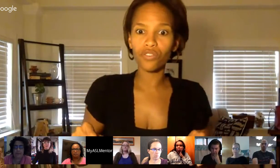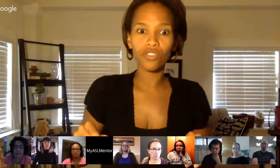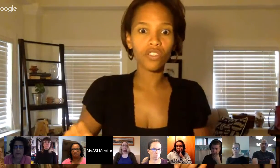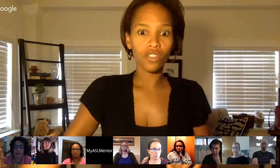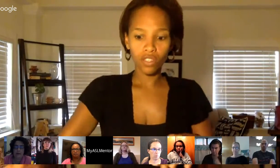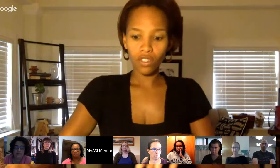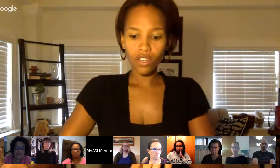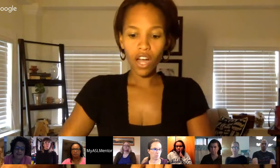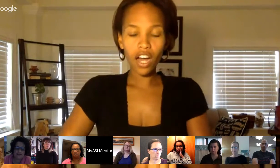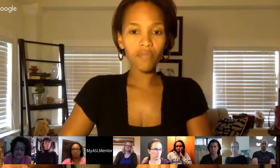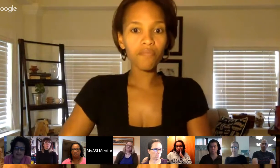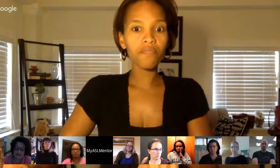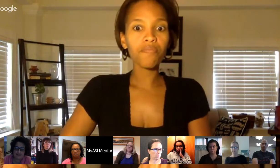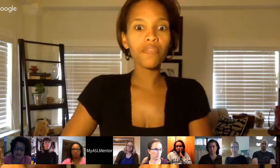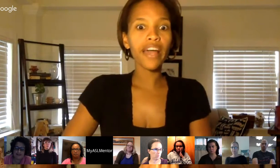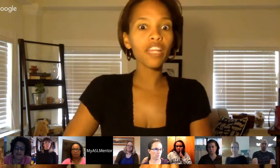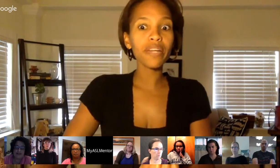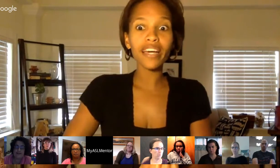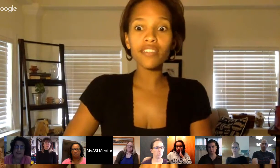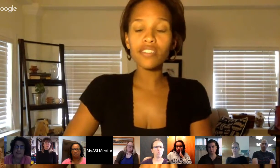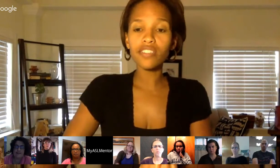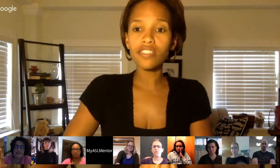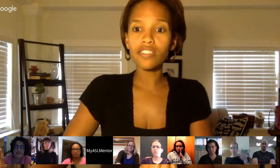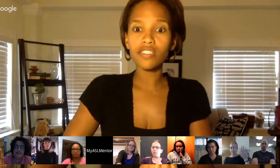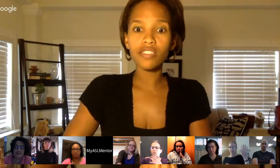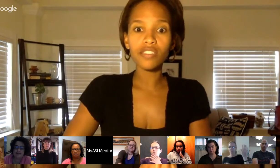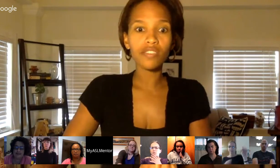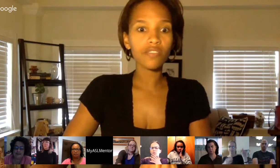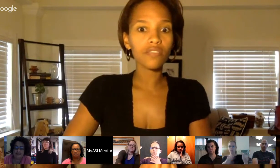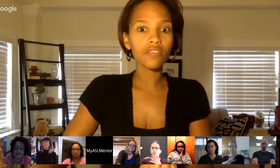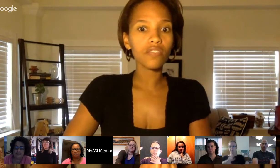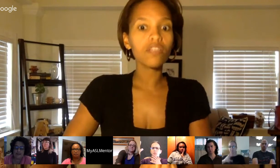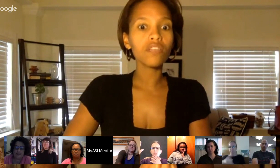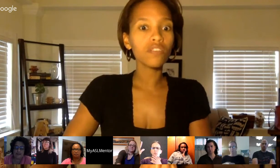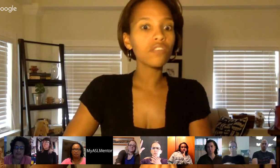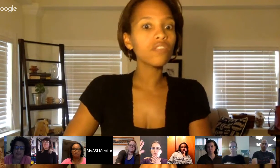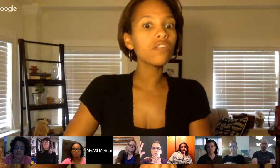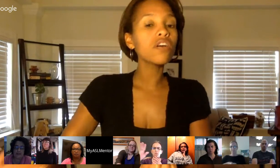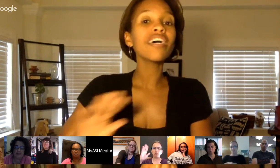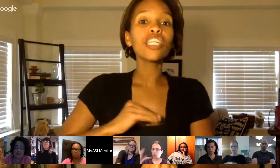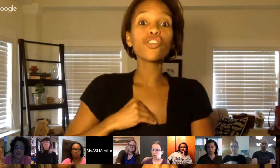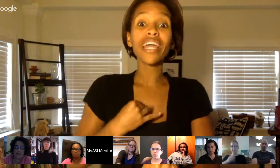I use. Anybody else?